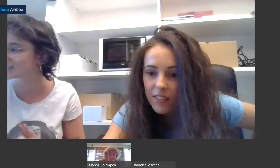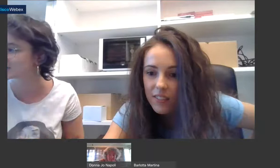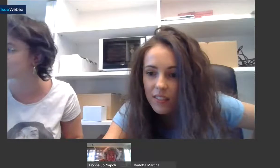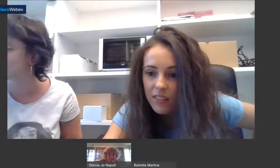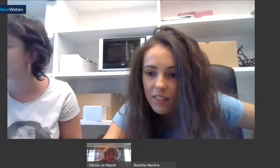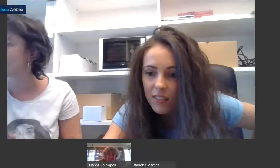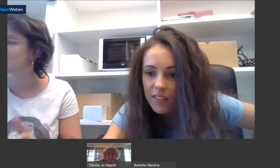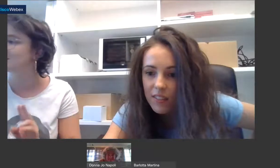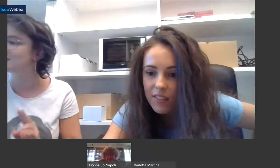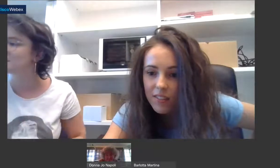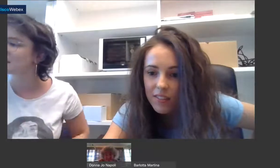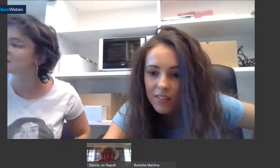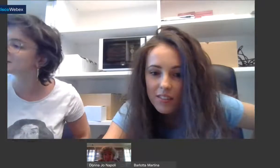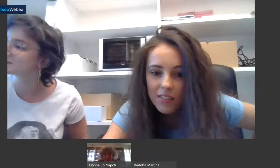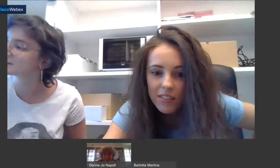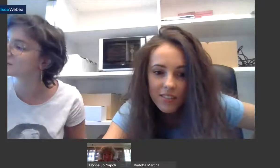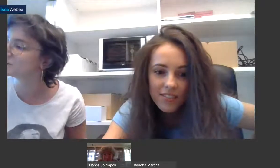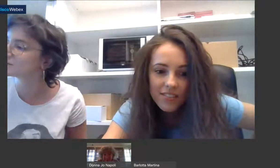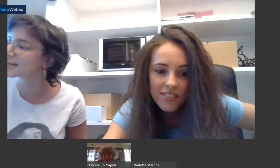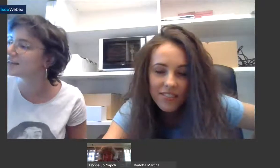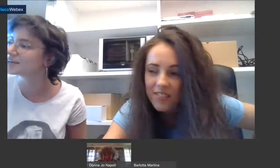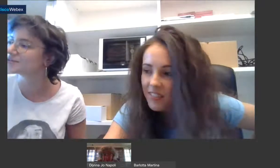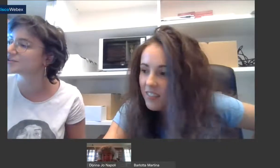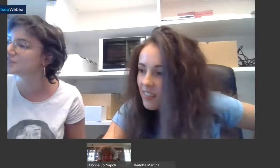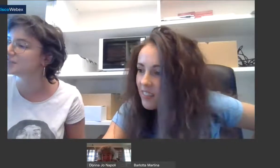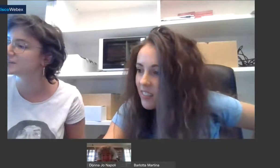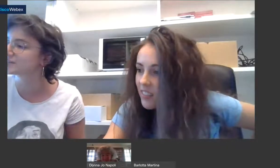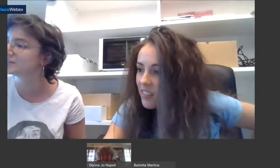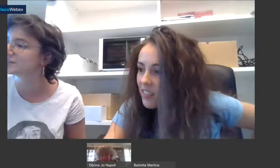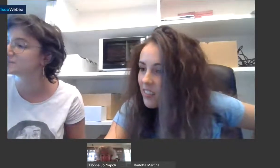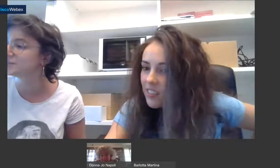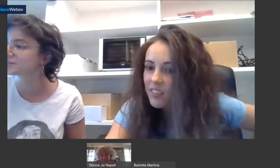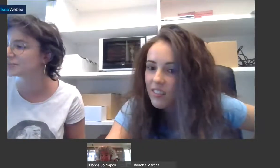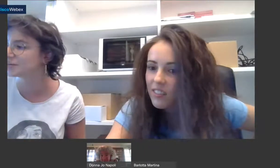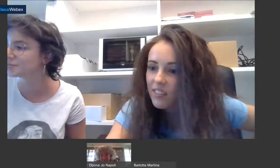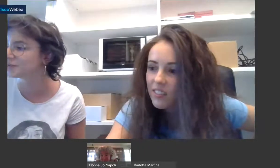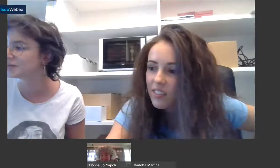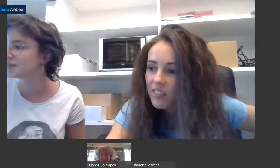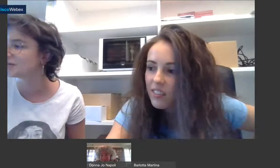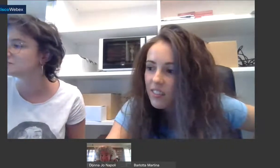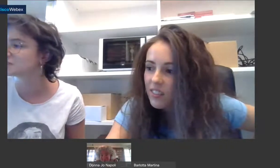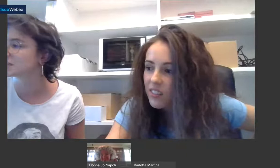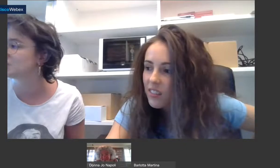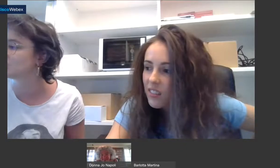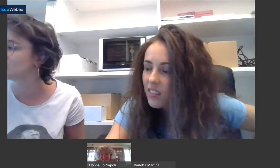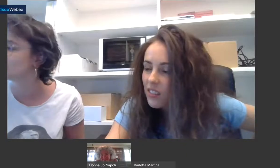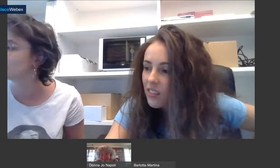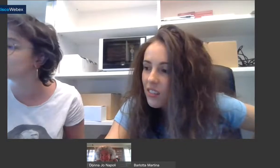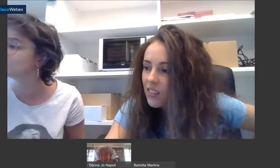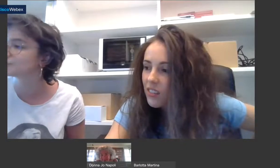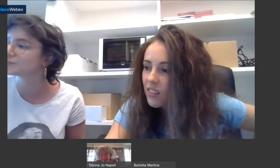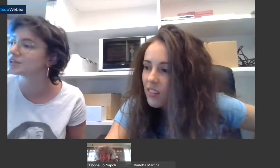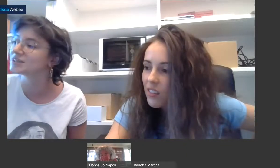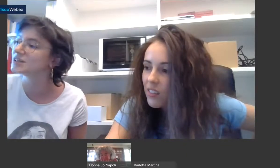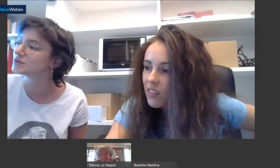them. And Tim asks, do sign language speakers need speech therapy if they can no longer use certain